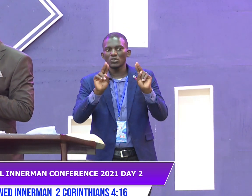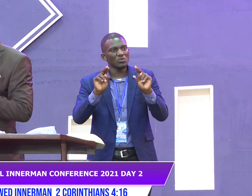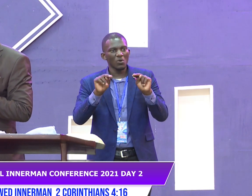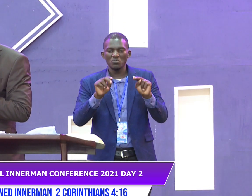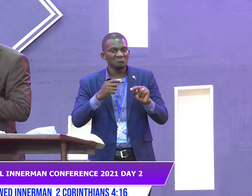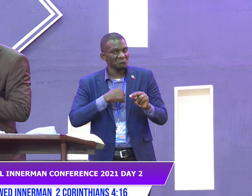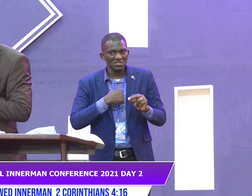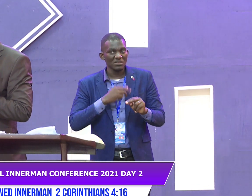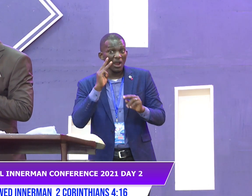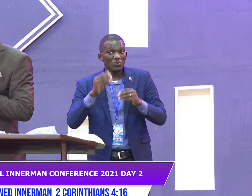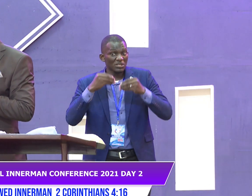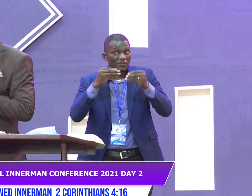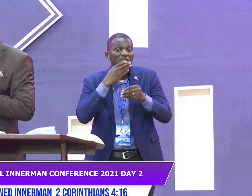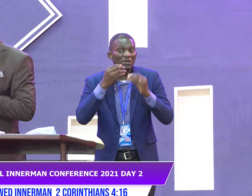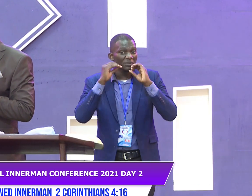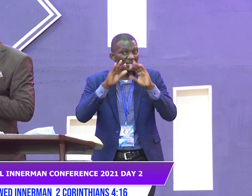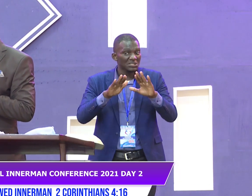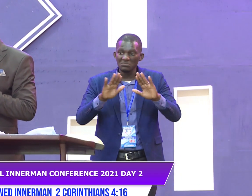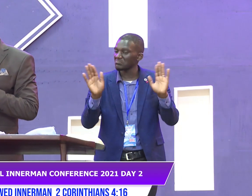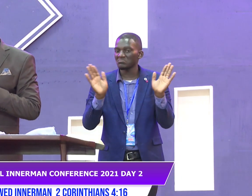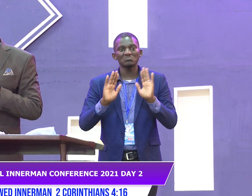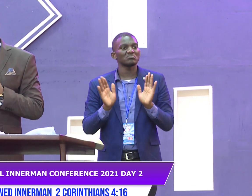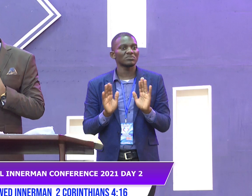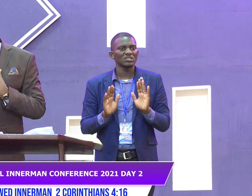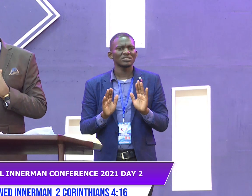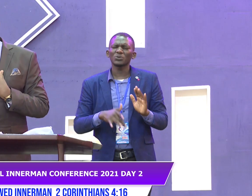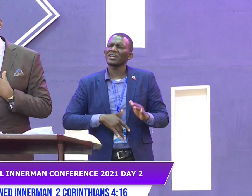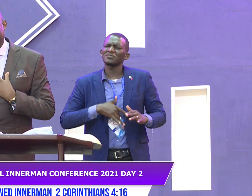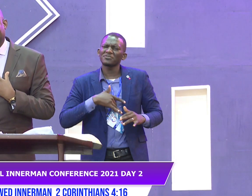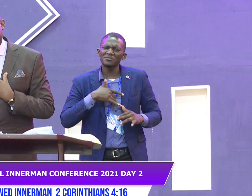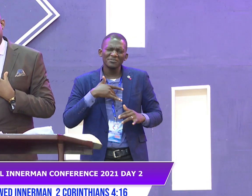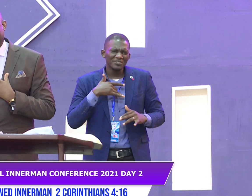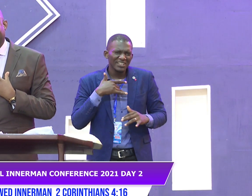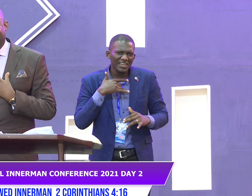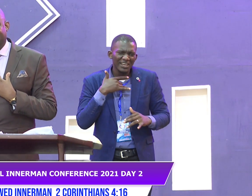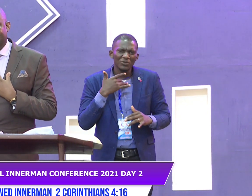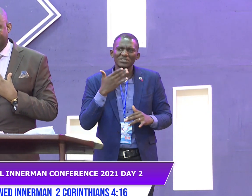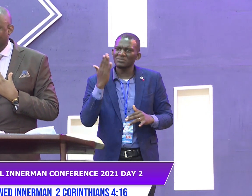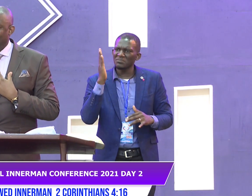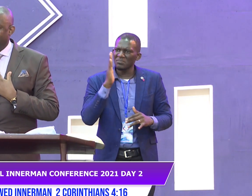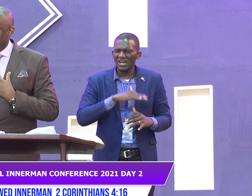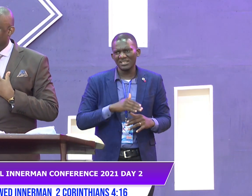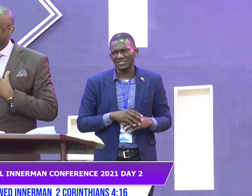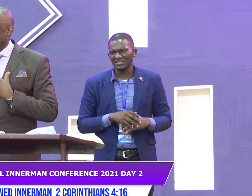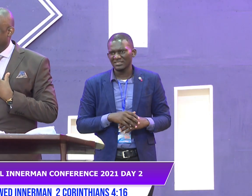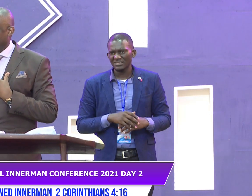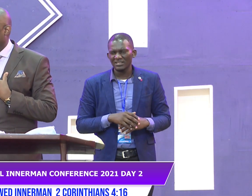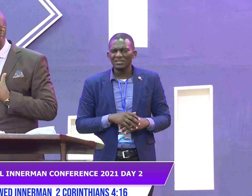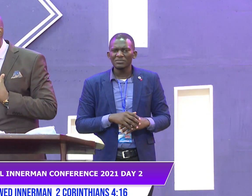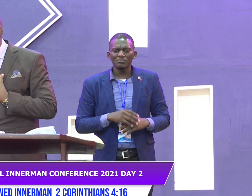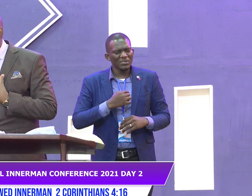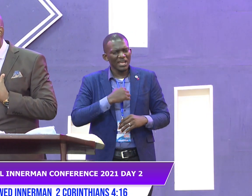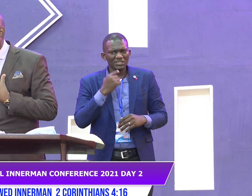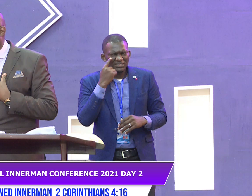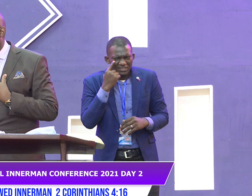kumuwa mukisa. And then said, I will not bless him. It perturbed me a lot. And